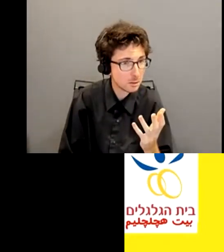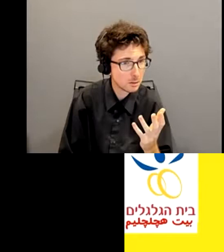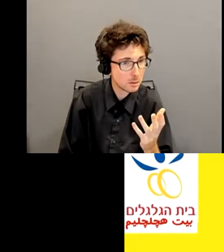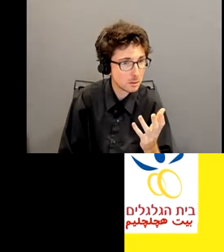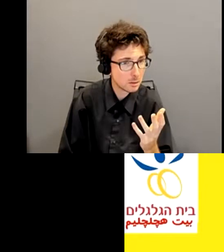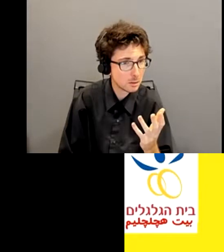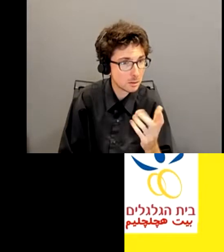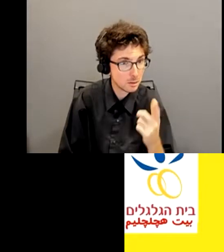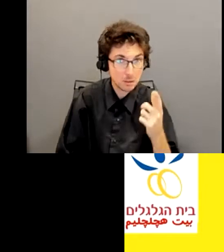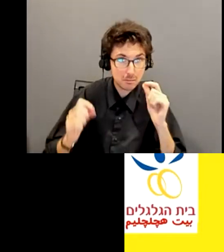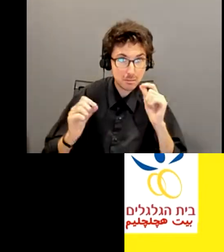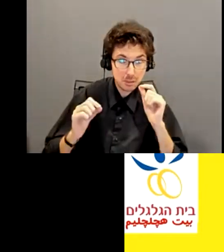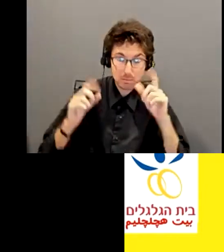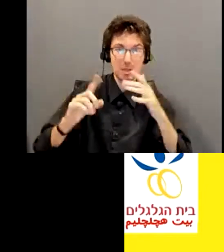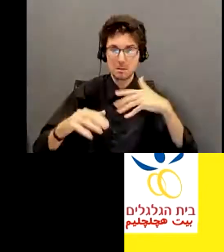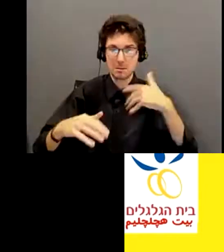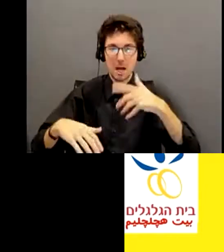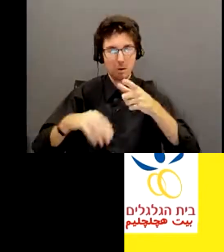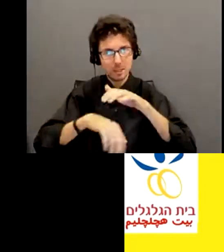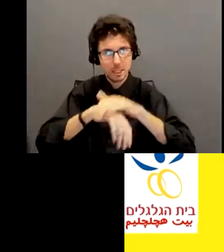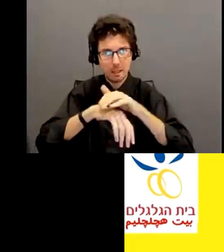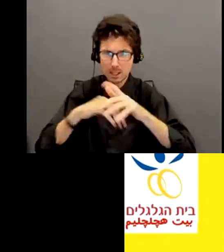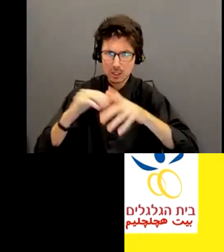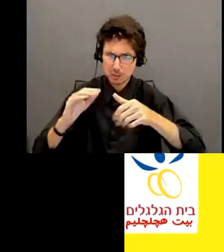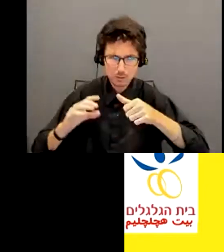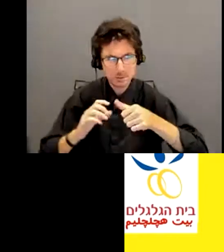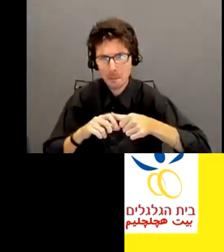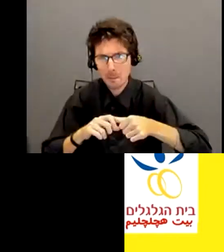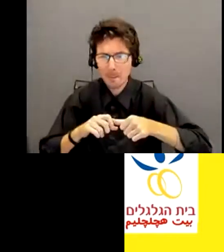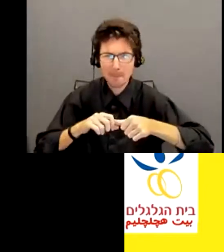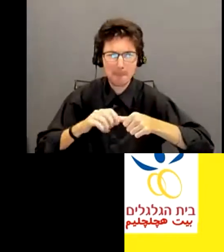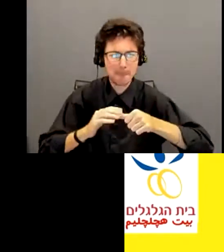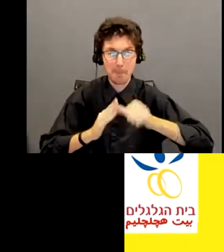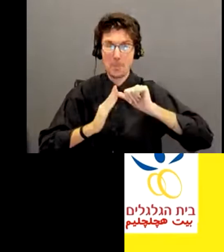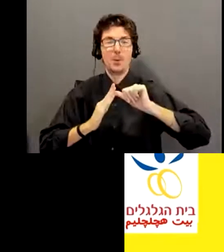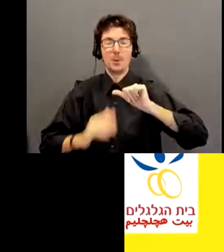You surprised us with your English, but you can do in Hebrew also. Okay.